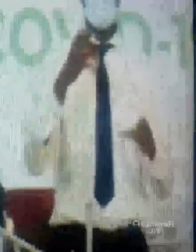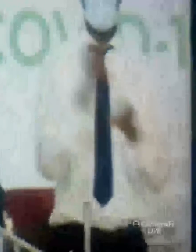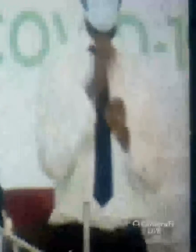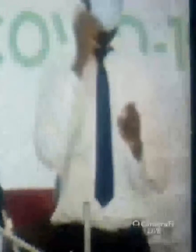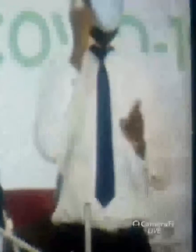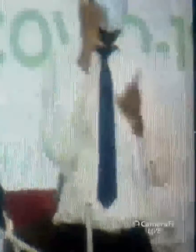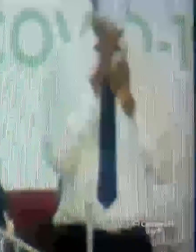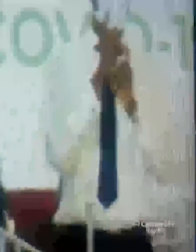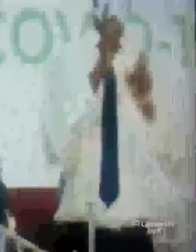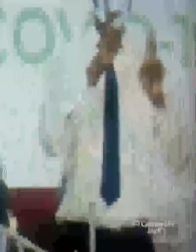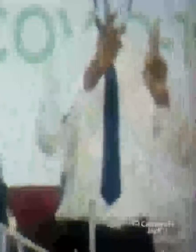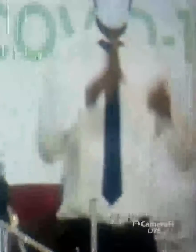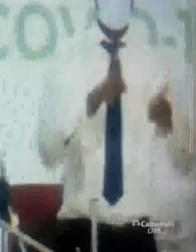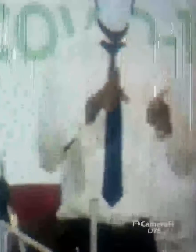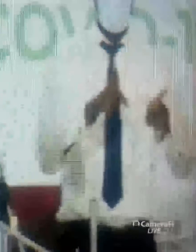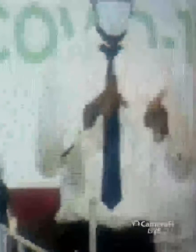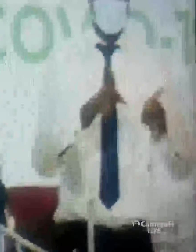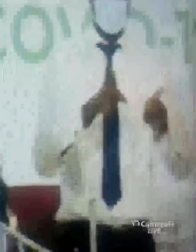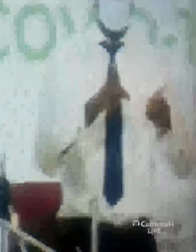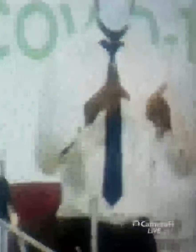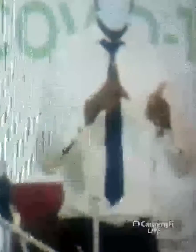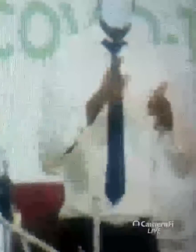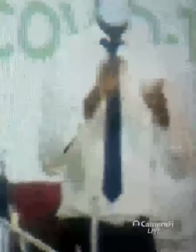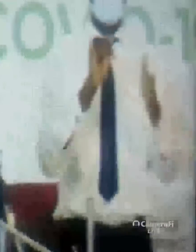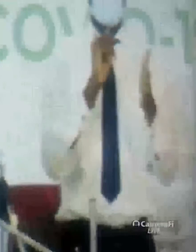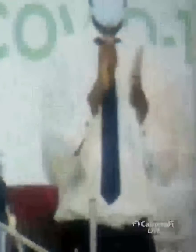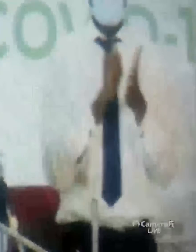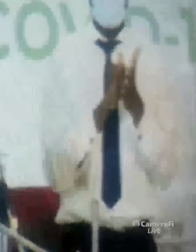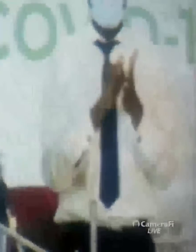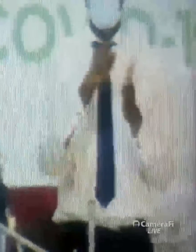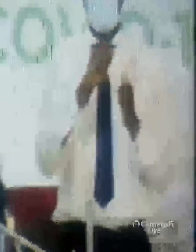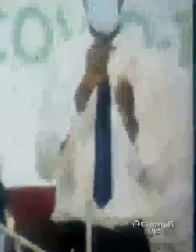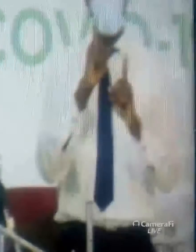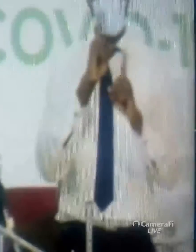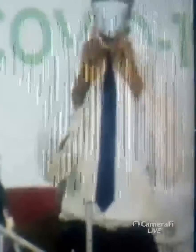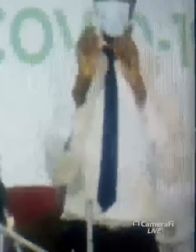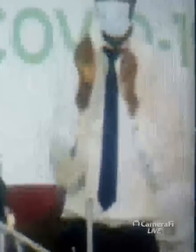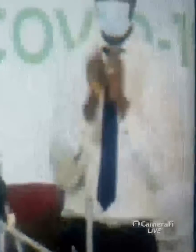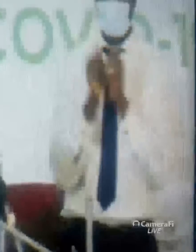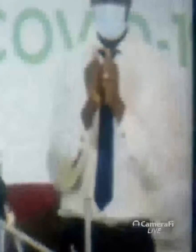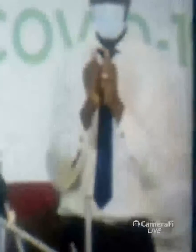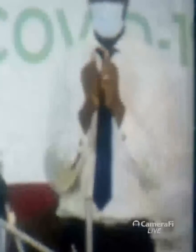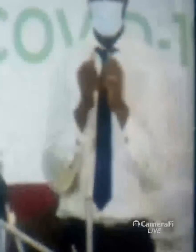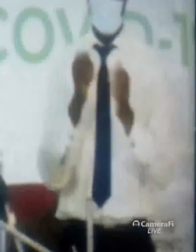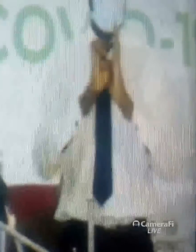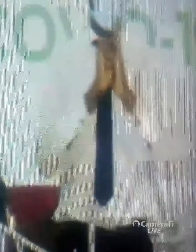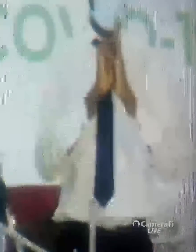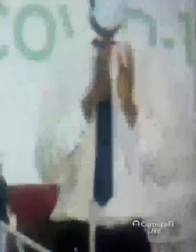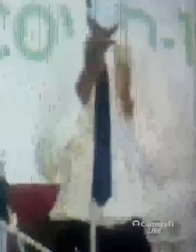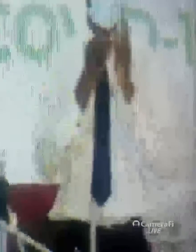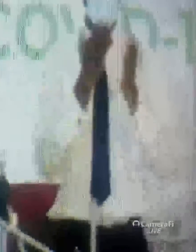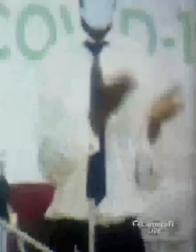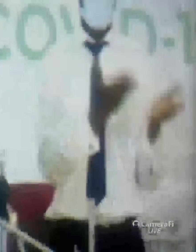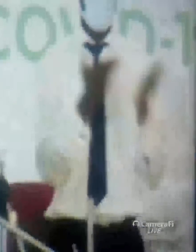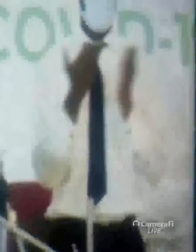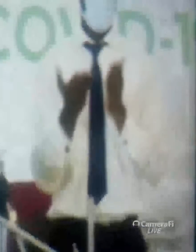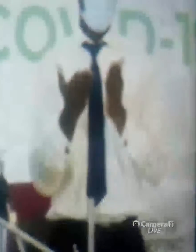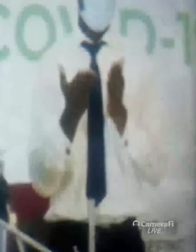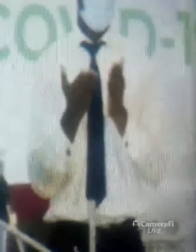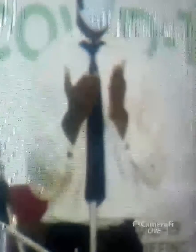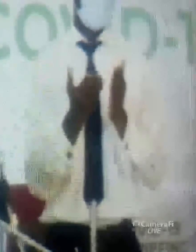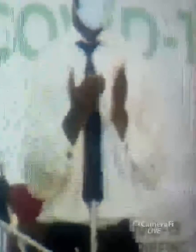is adducing religious reasons for not wanting to take a vaccine. But if you bring his religious